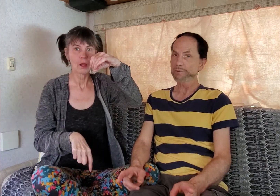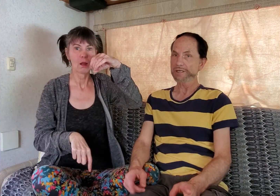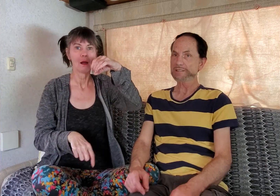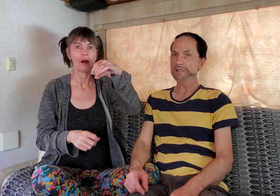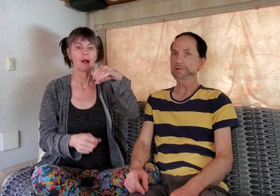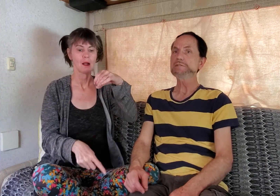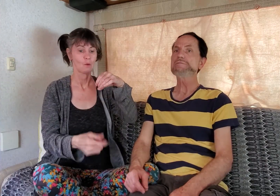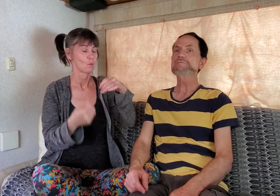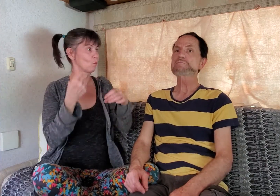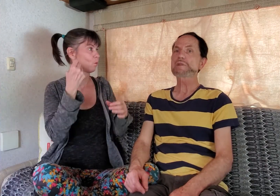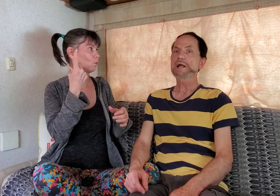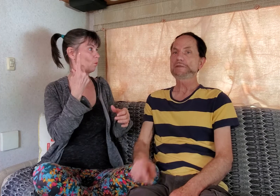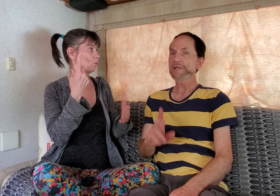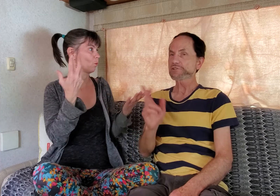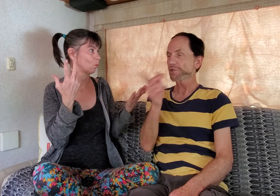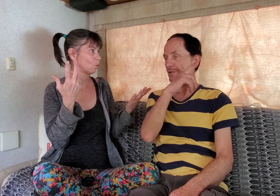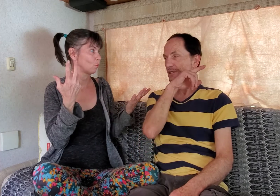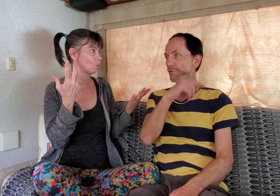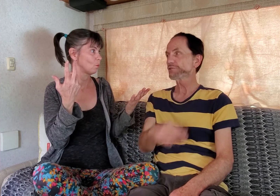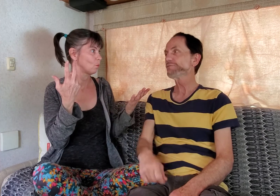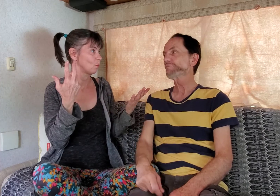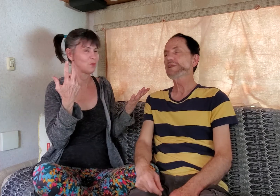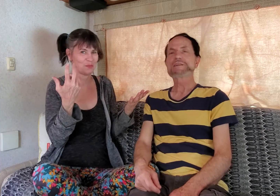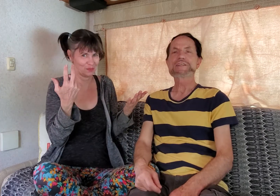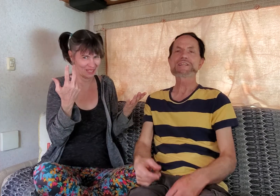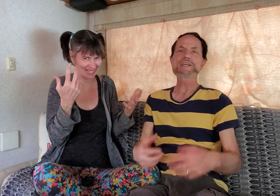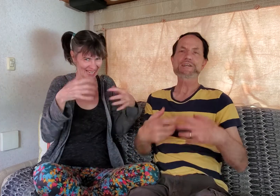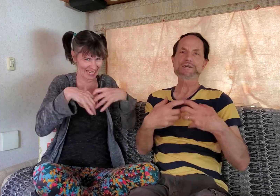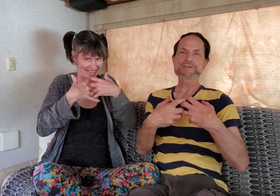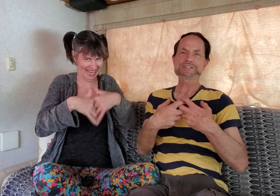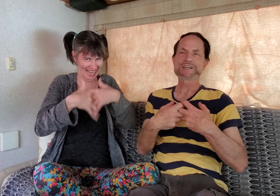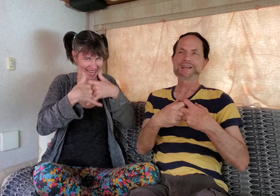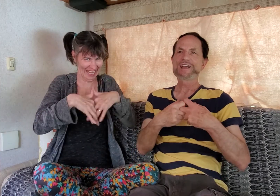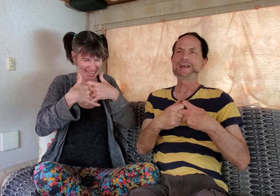I saw? I think she already told you. The gears.